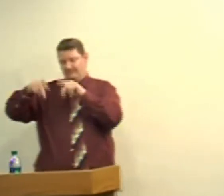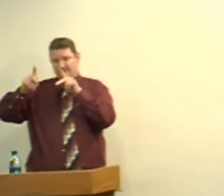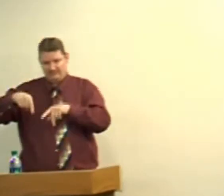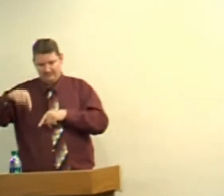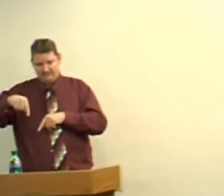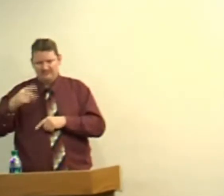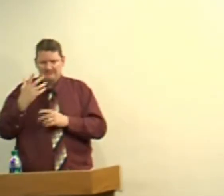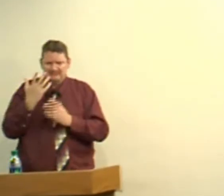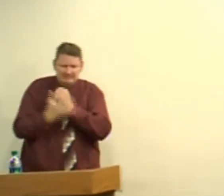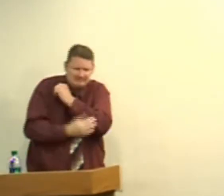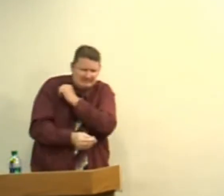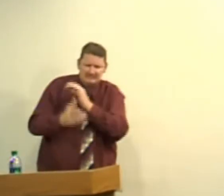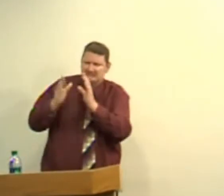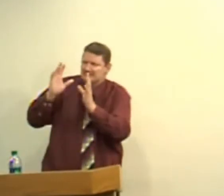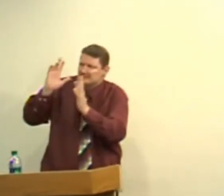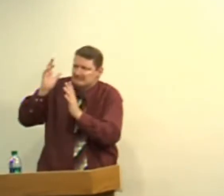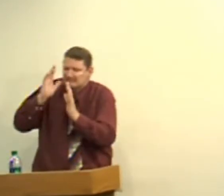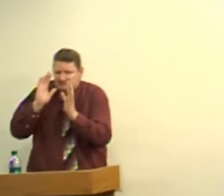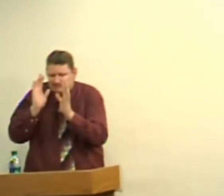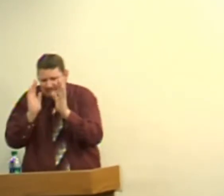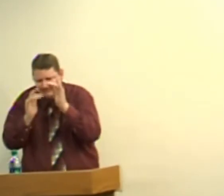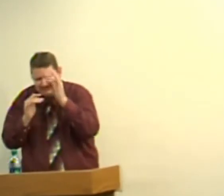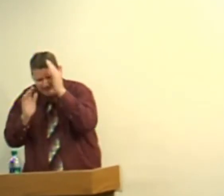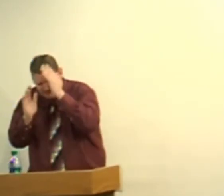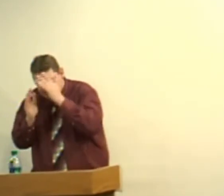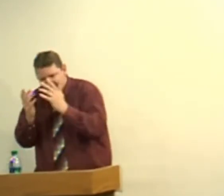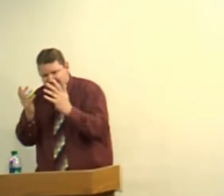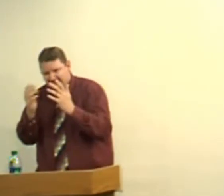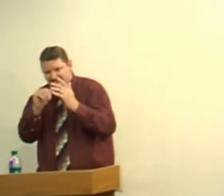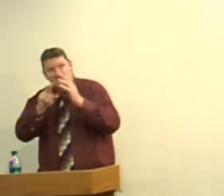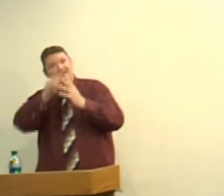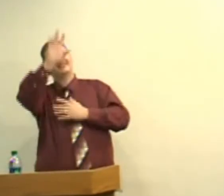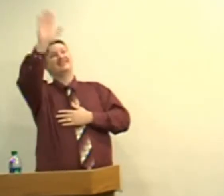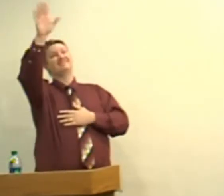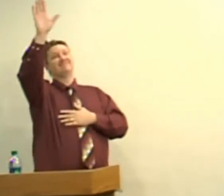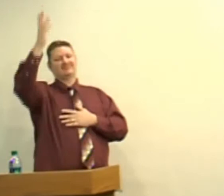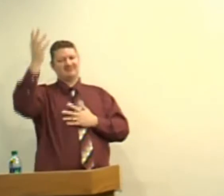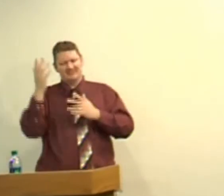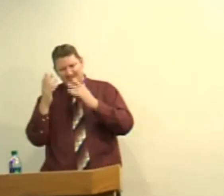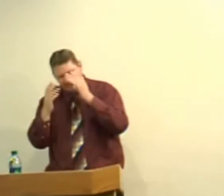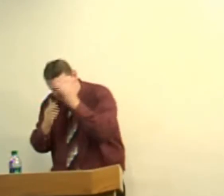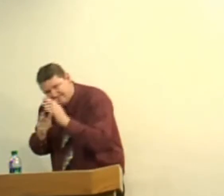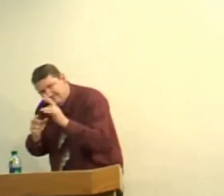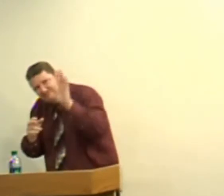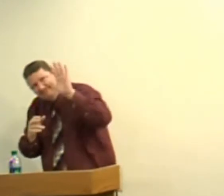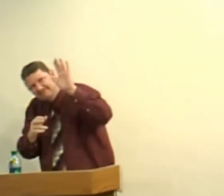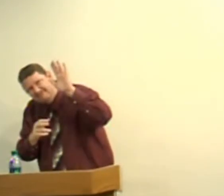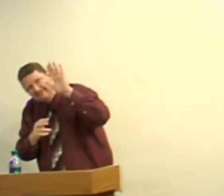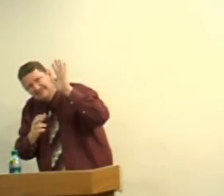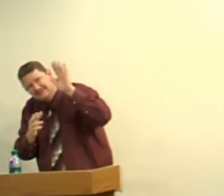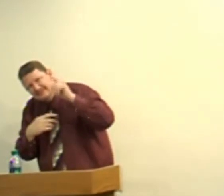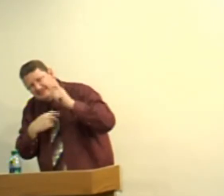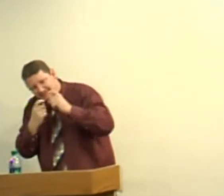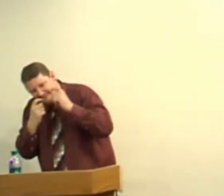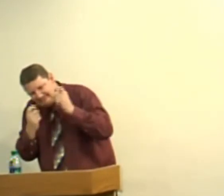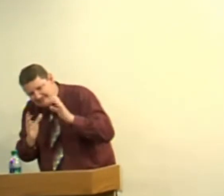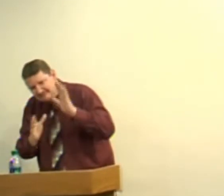person there at the same time, a poor man, who was humble for himself. Not boastfully approaching God,